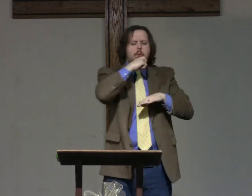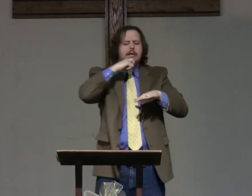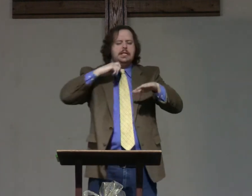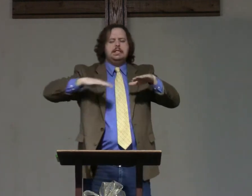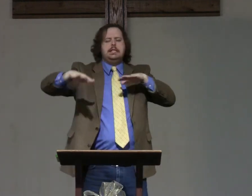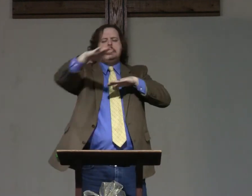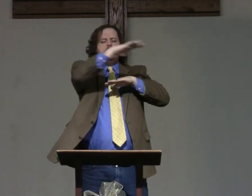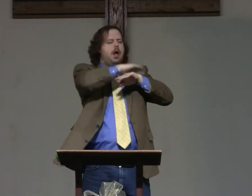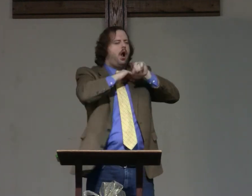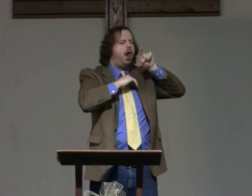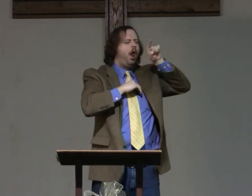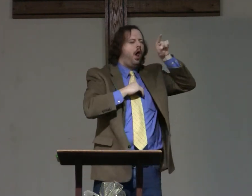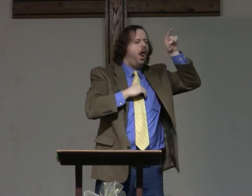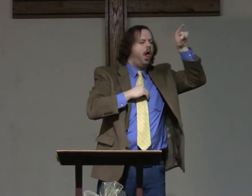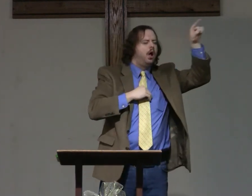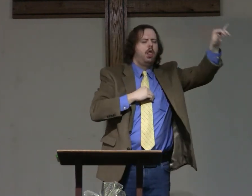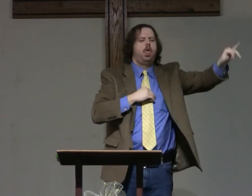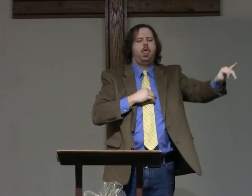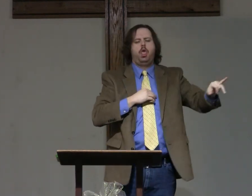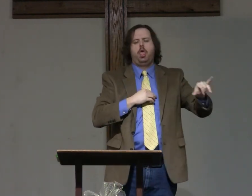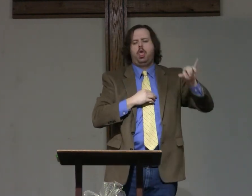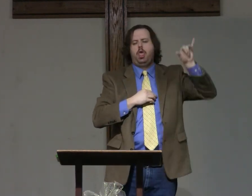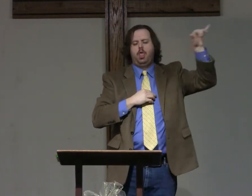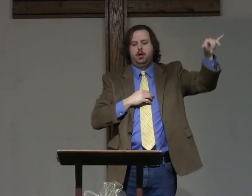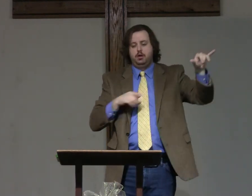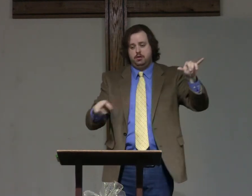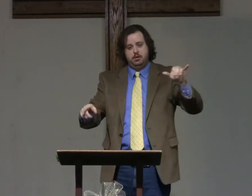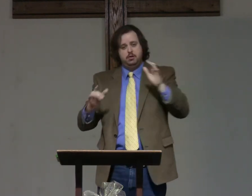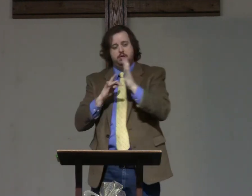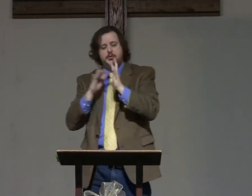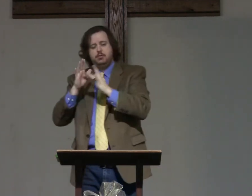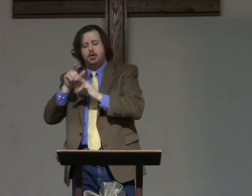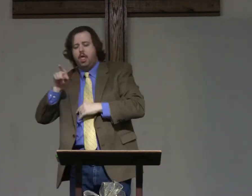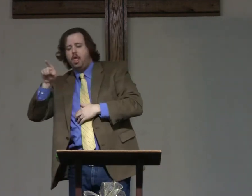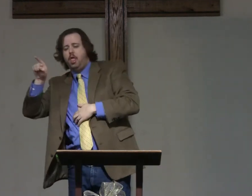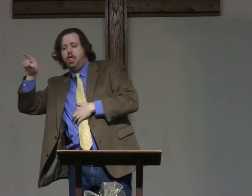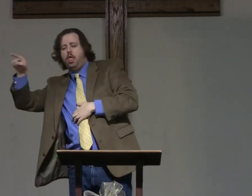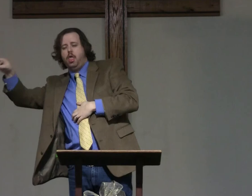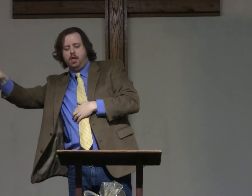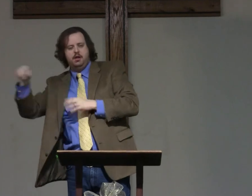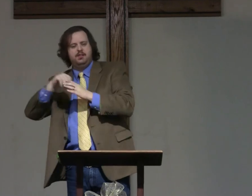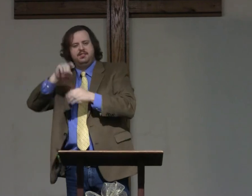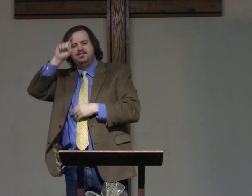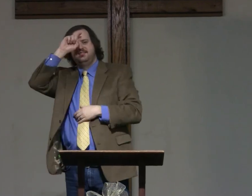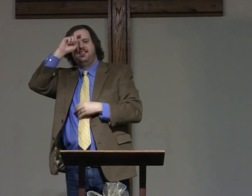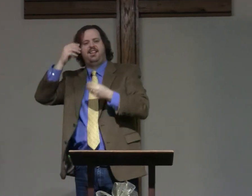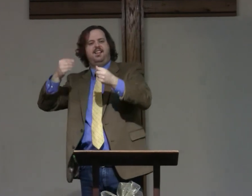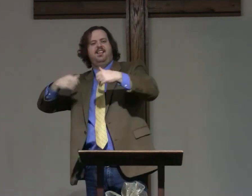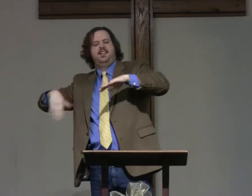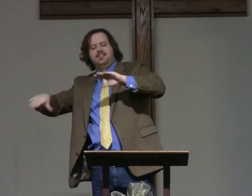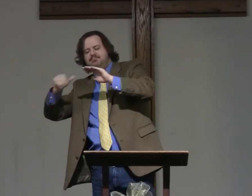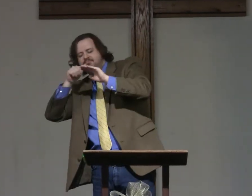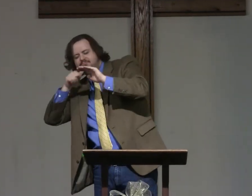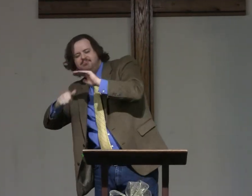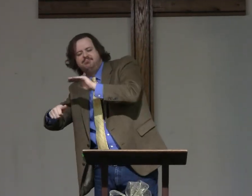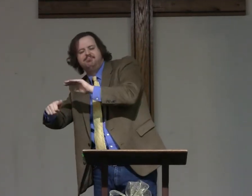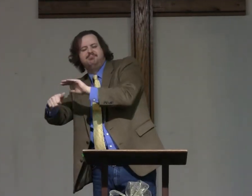was going to save them, but he fled to the desert for his own safety.